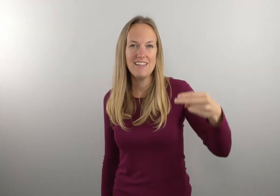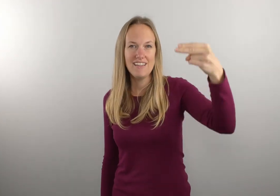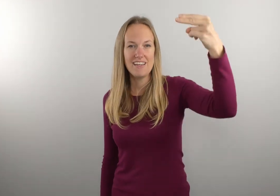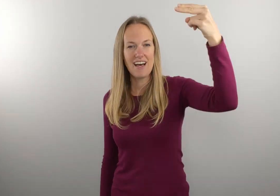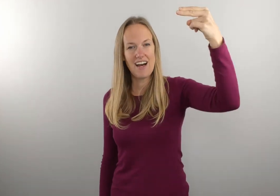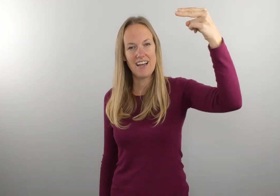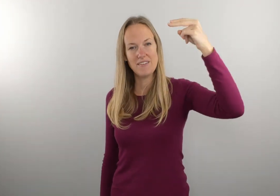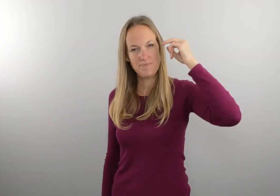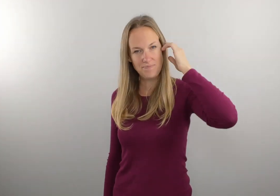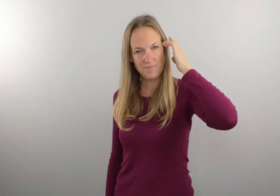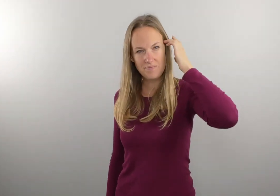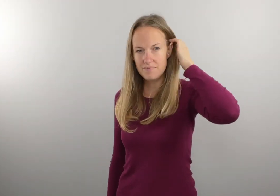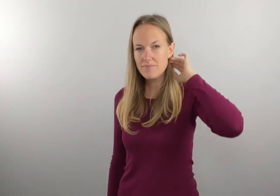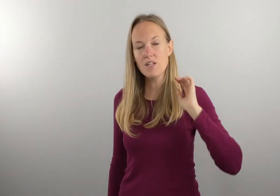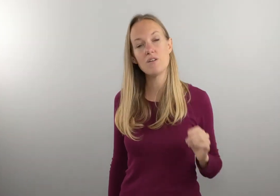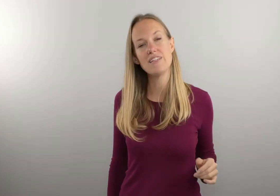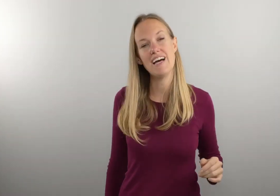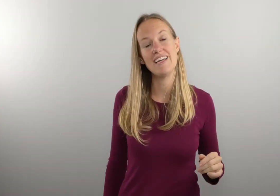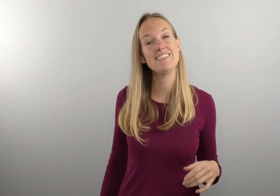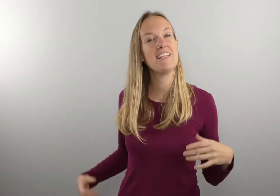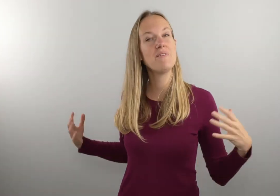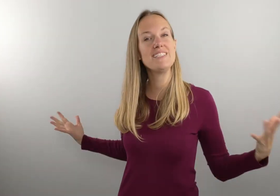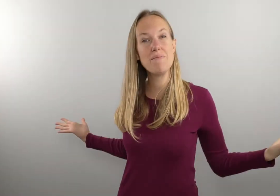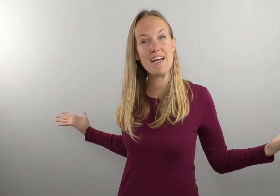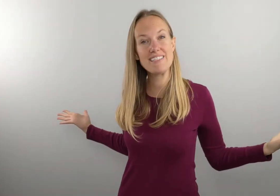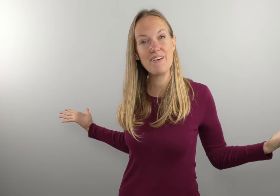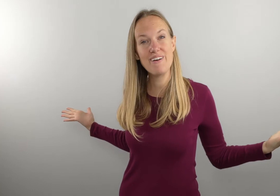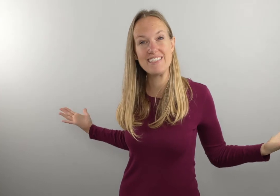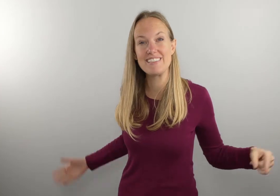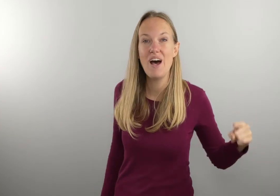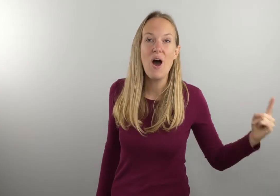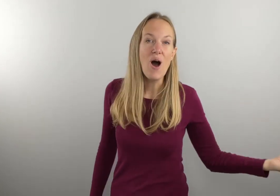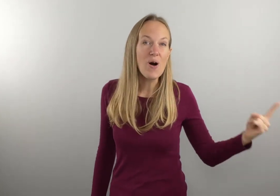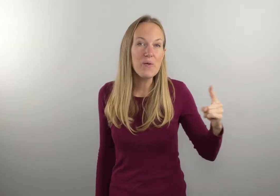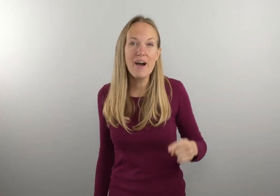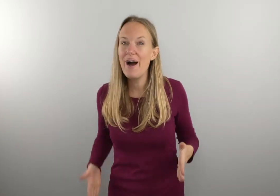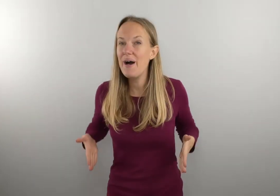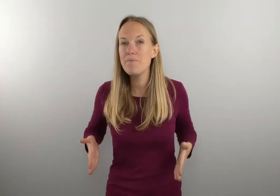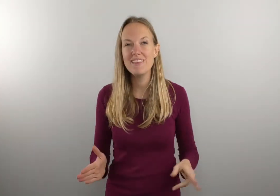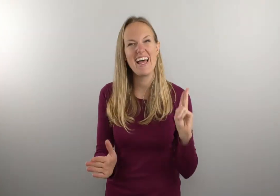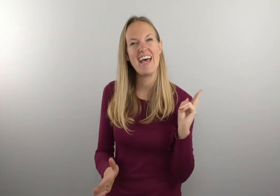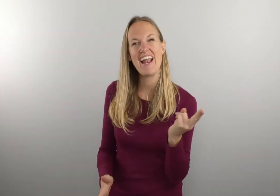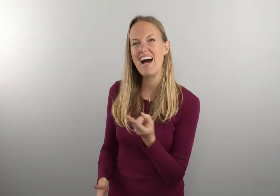In the high. Glory in the highest. And then once again, back to the chorus. Oh, come, let